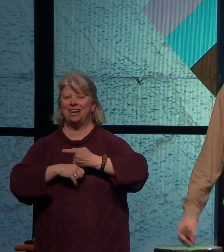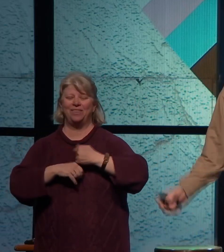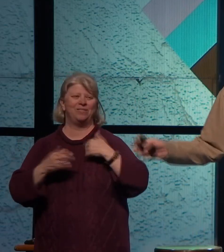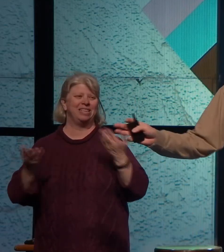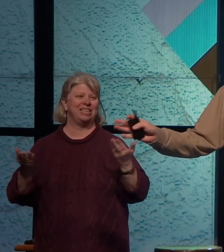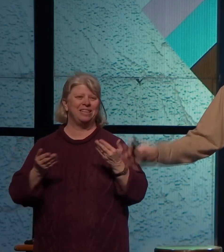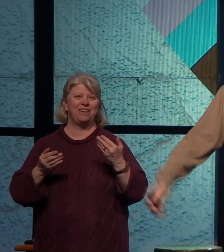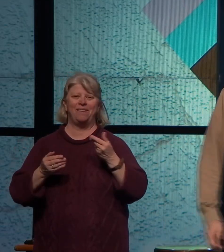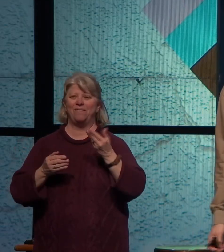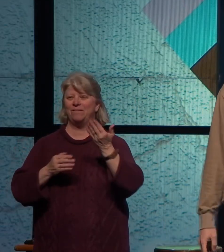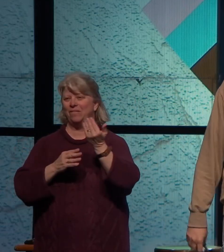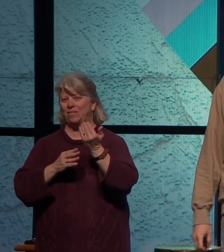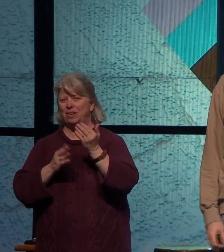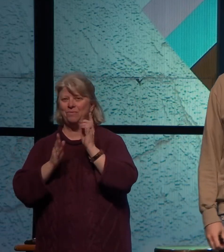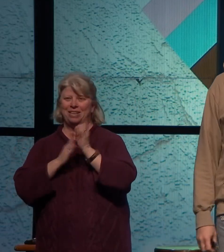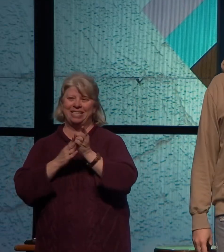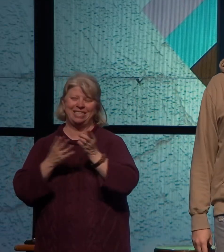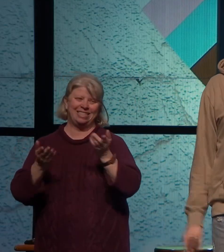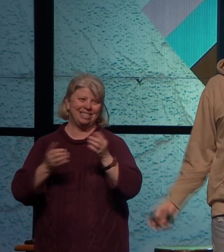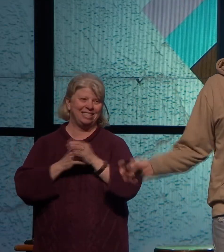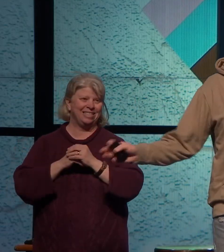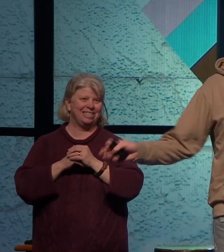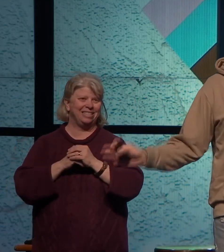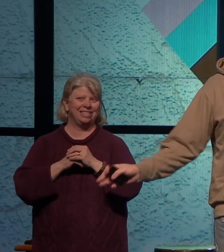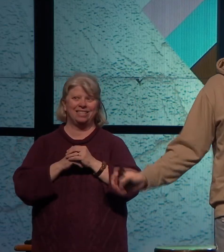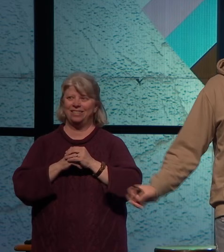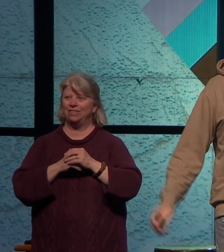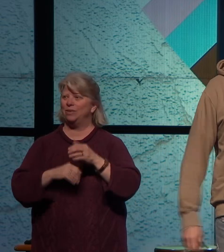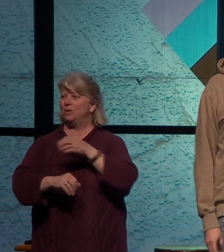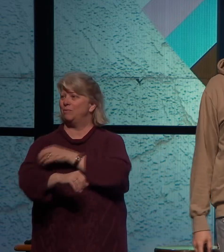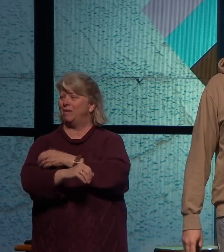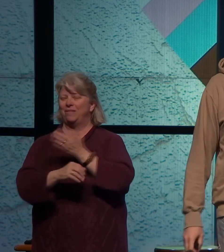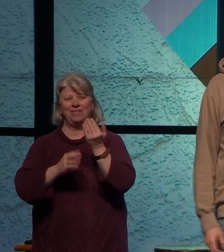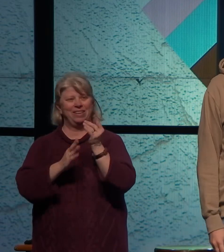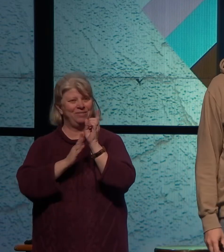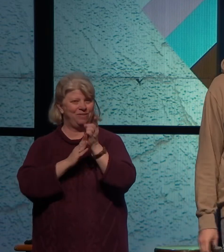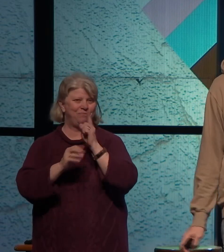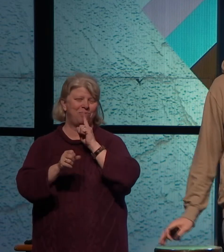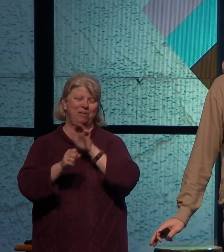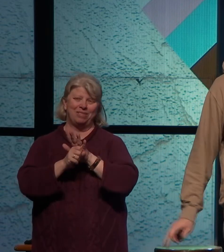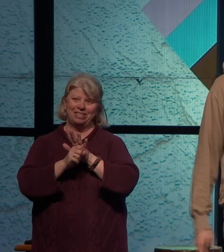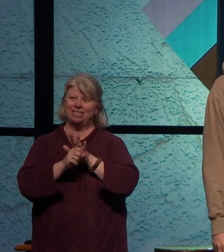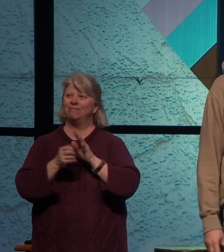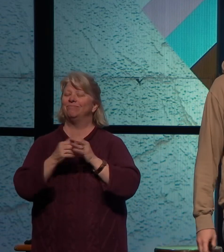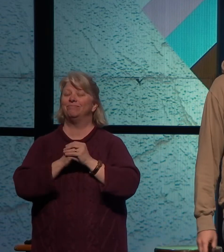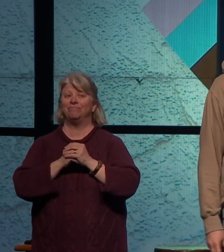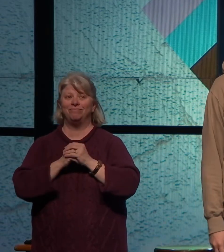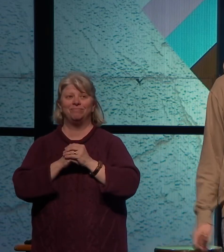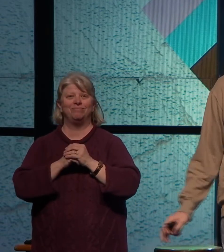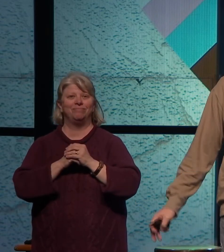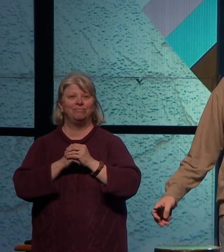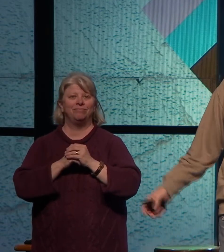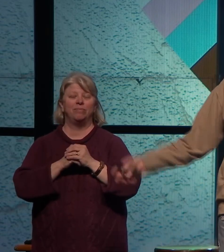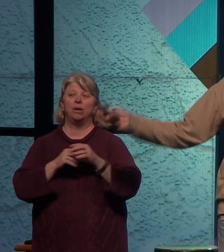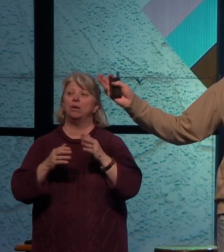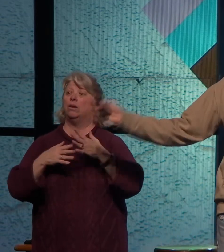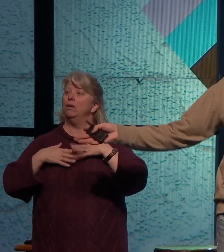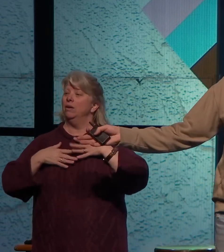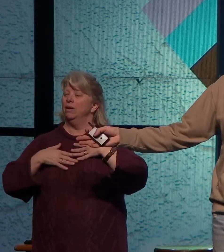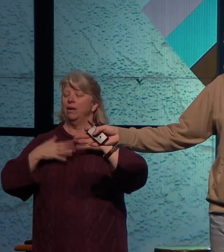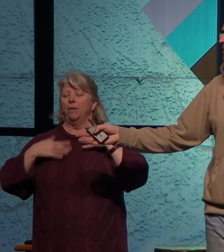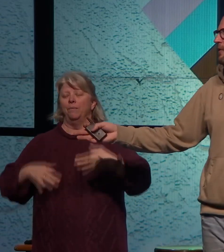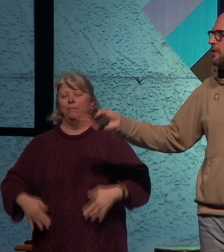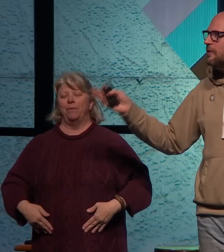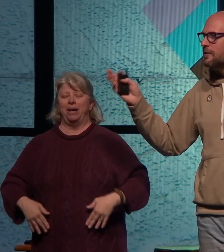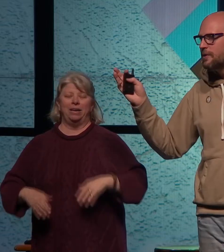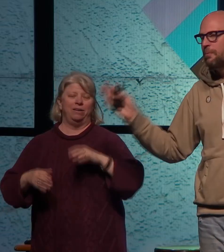for maybe another 15 minutes, okay? But it can be a really powerful 15 minutes, I promise. I really promise. So just take a breath. The body of